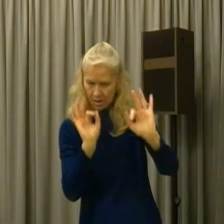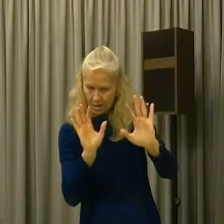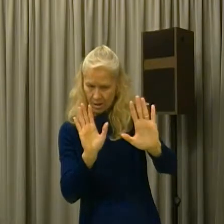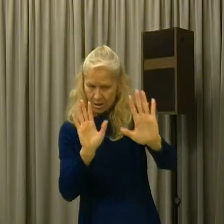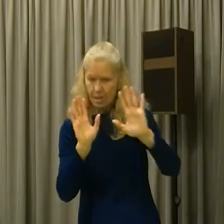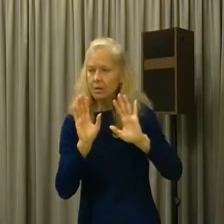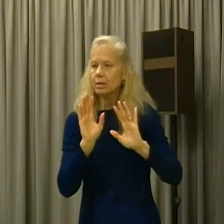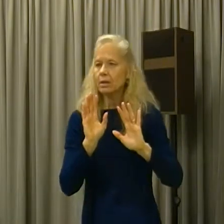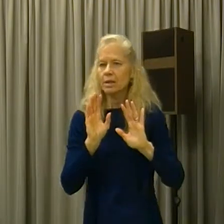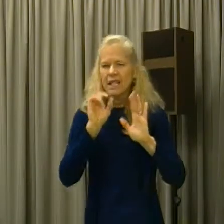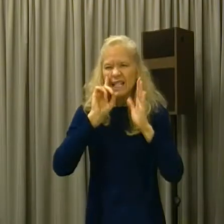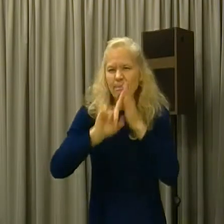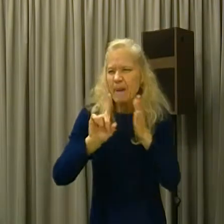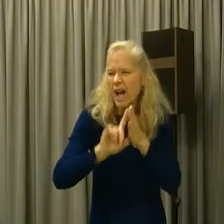Parts inspection.